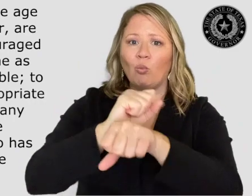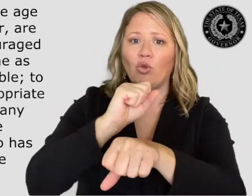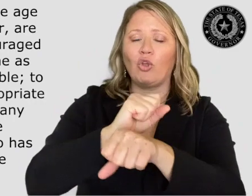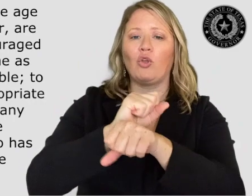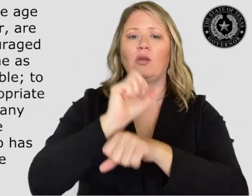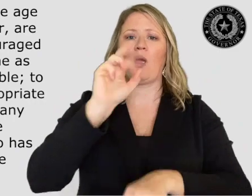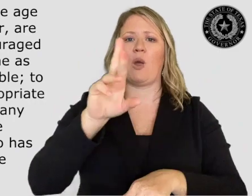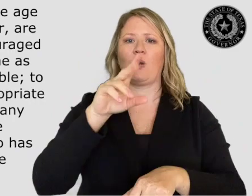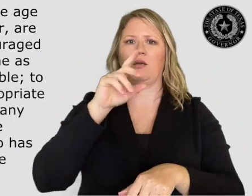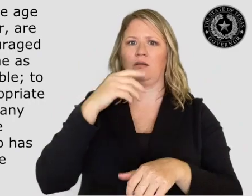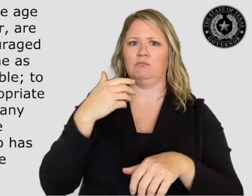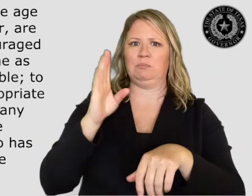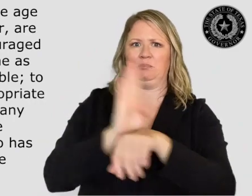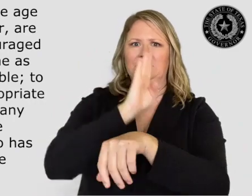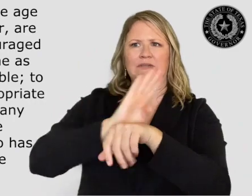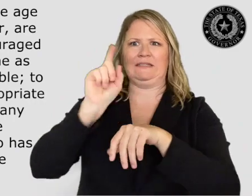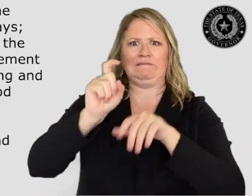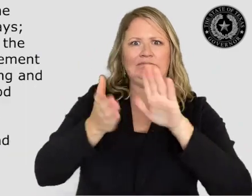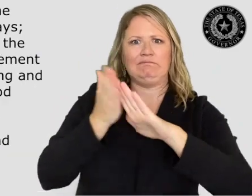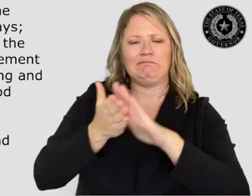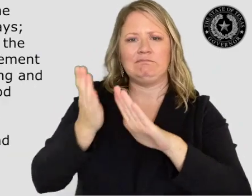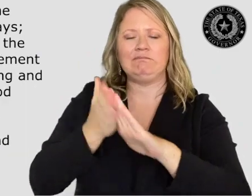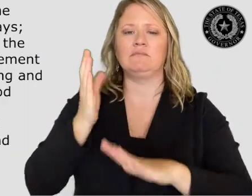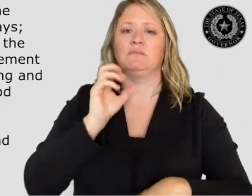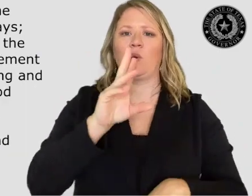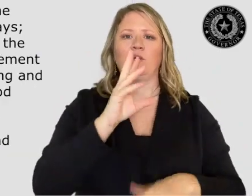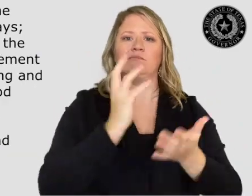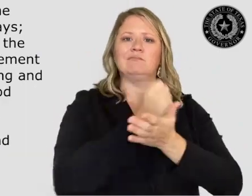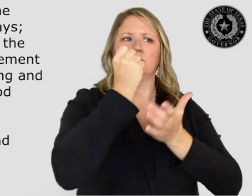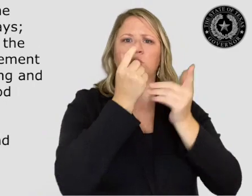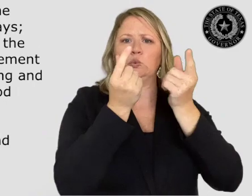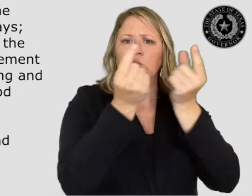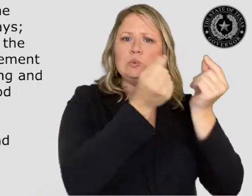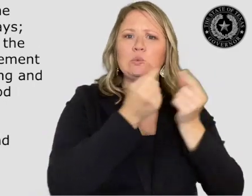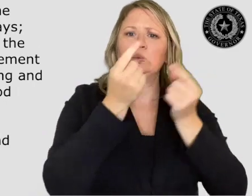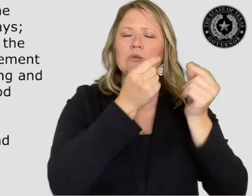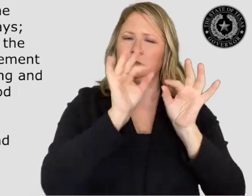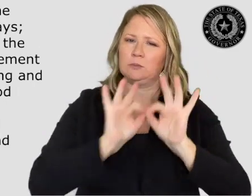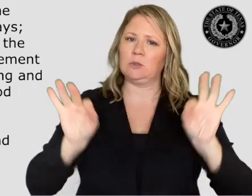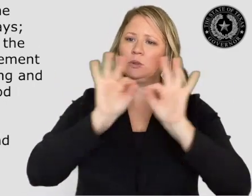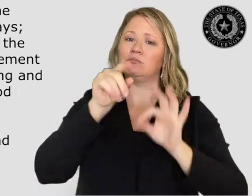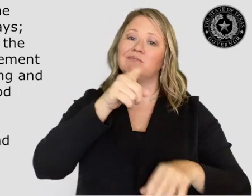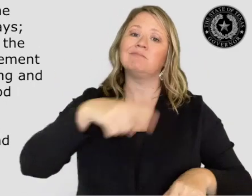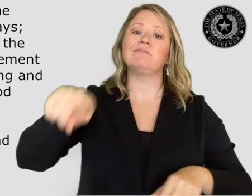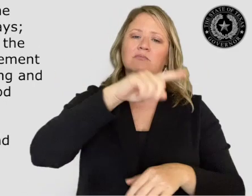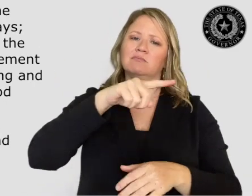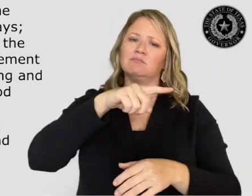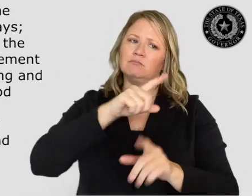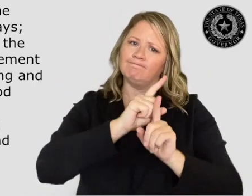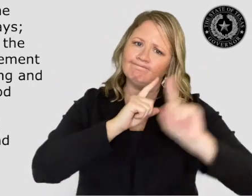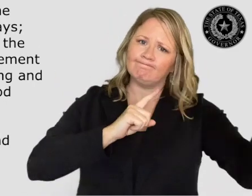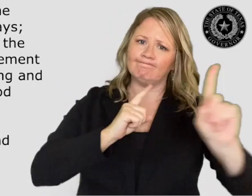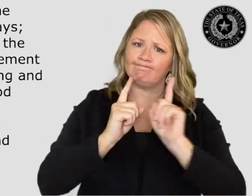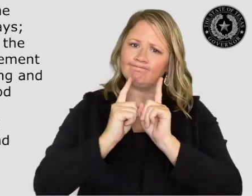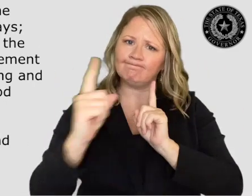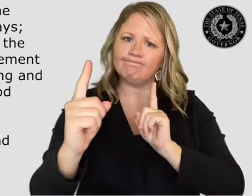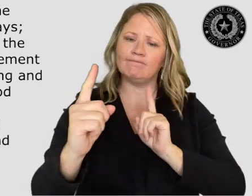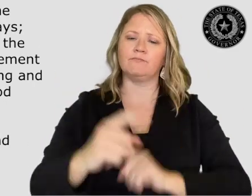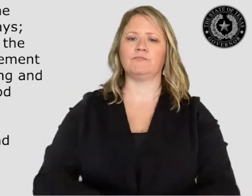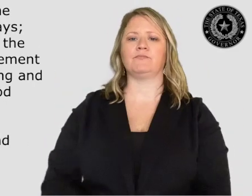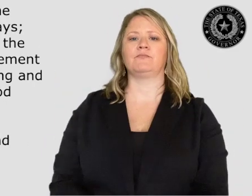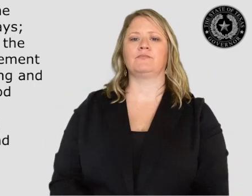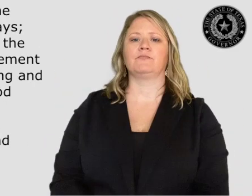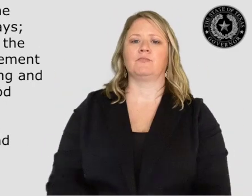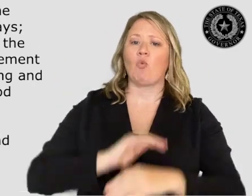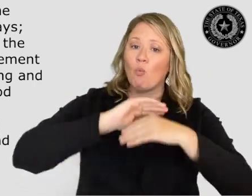from any member of the household who has been out of the residence in the previous 14 days, and, if leaving the home, to